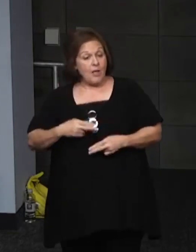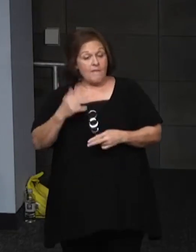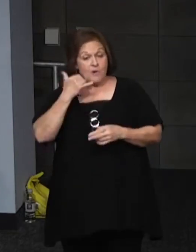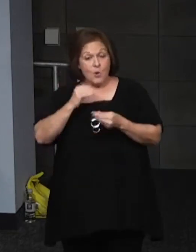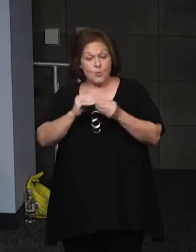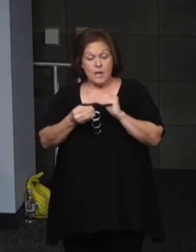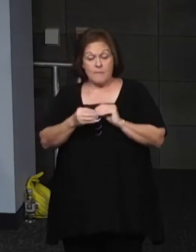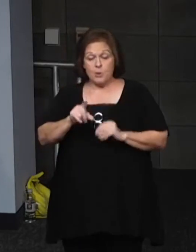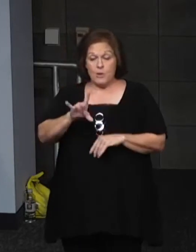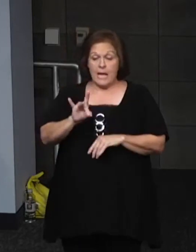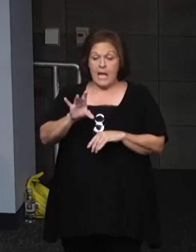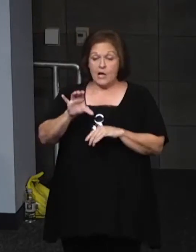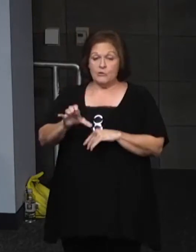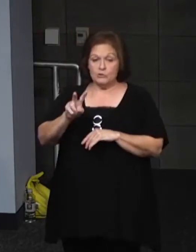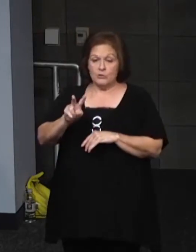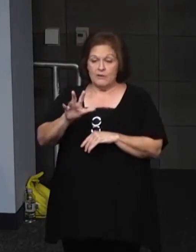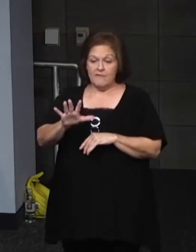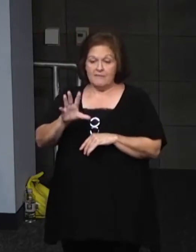is